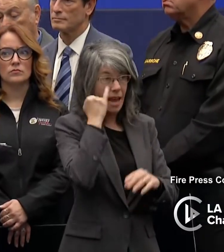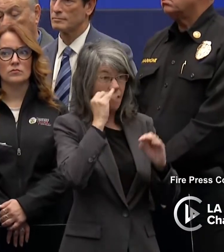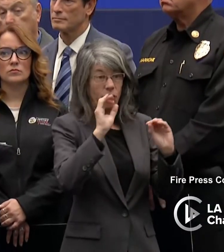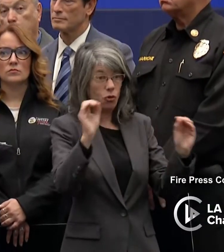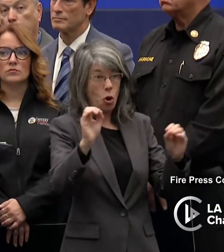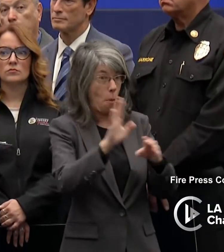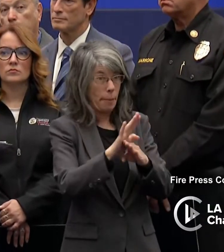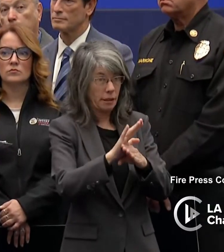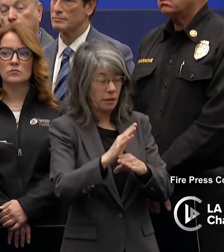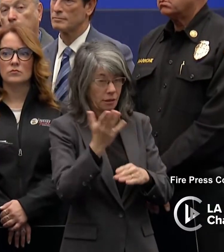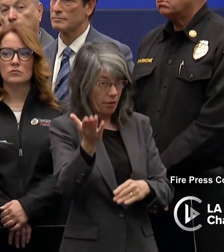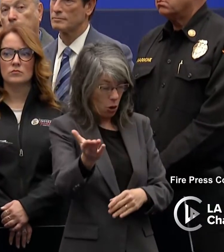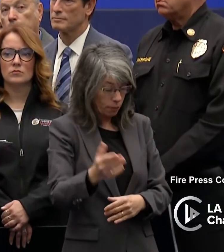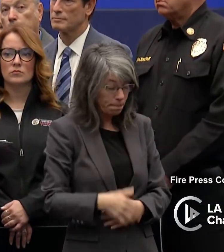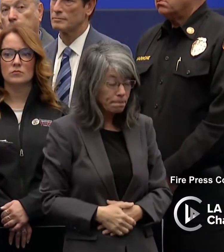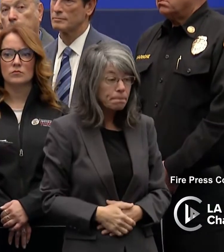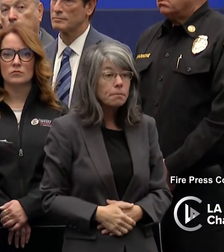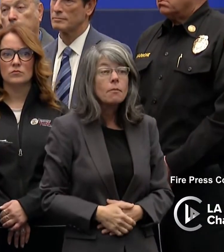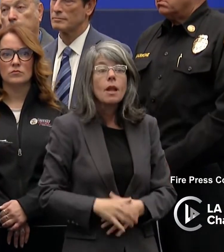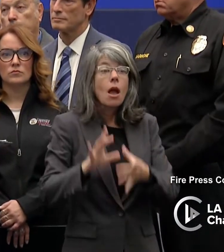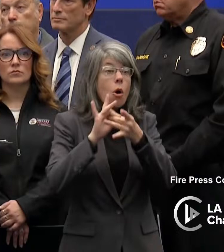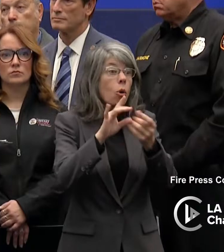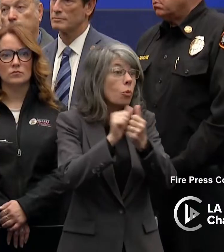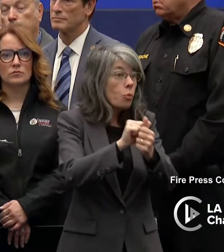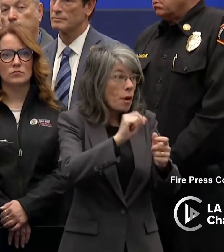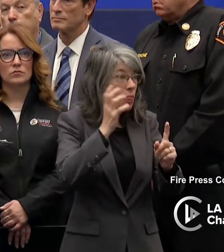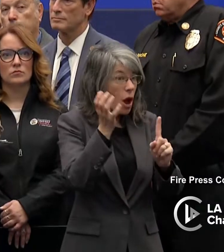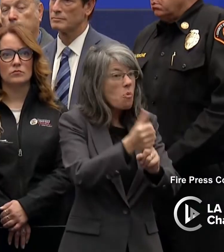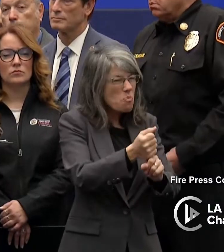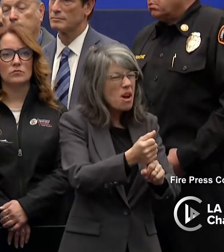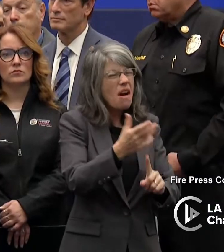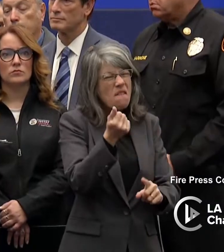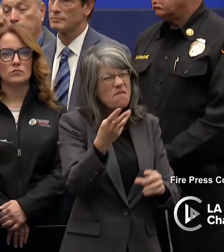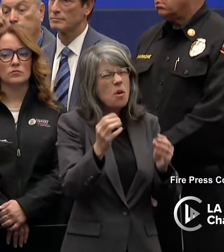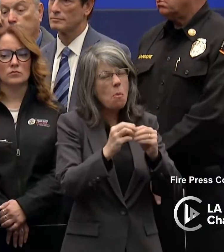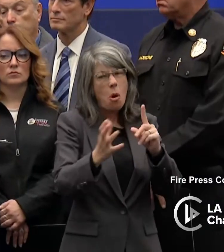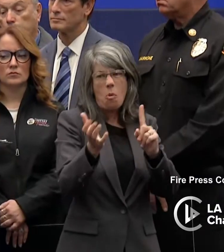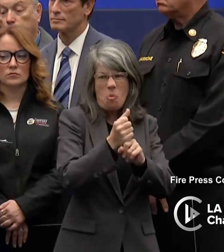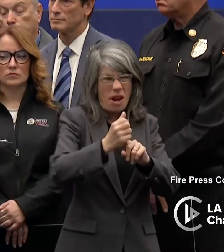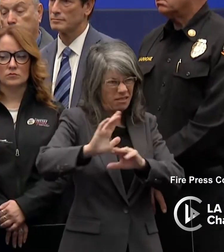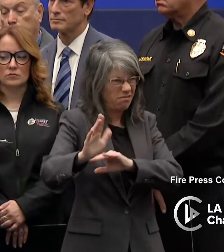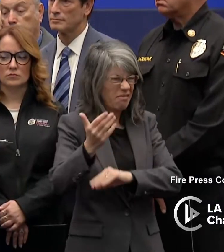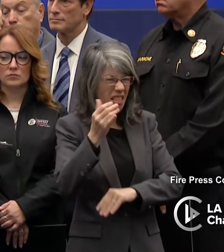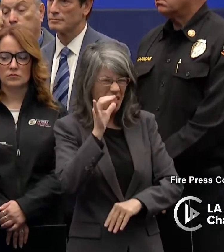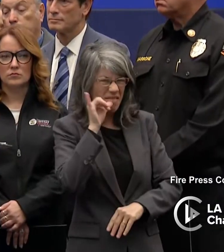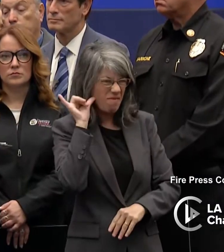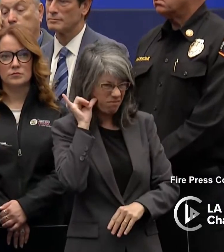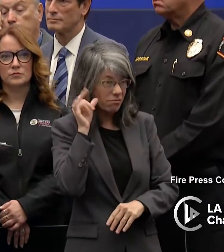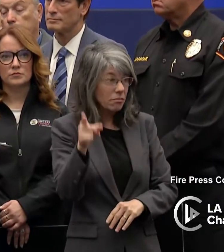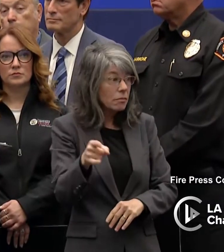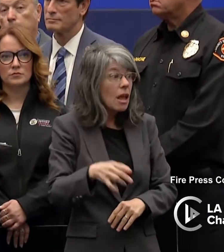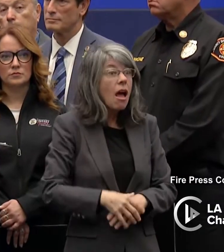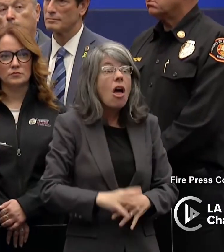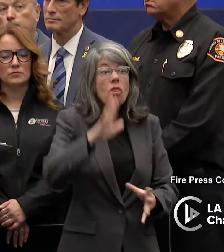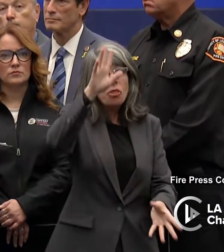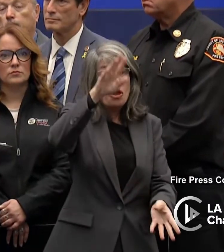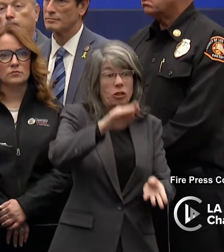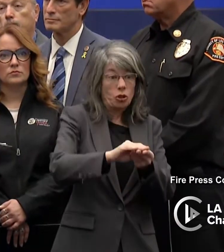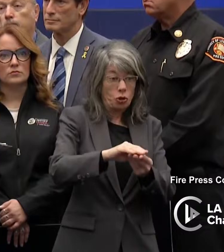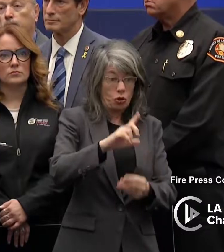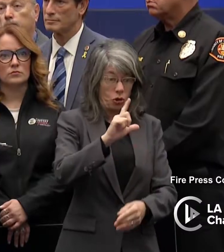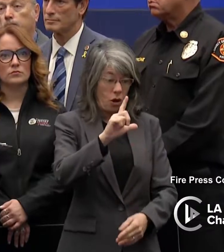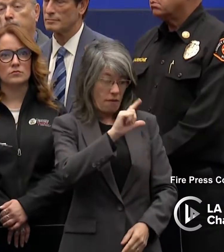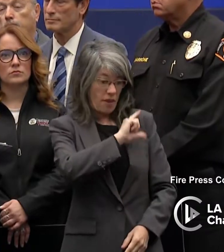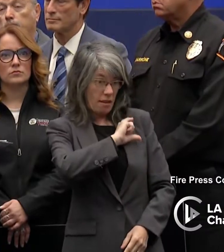business. In regards to arrest, we had a few more arrests overnight. The total for LA County